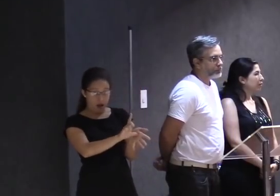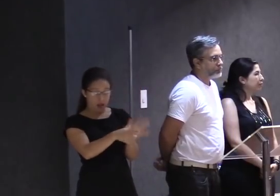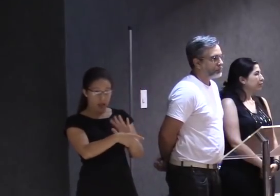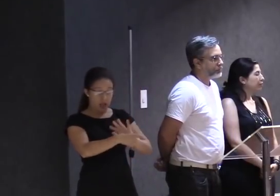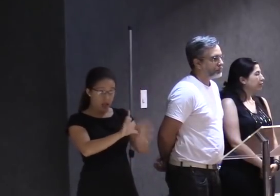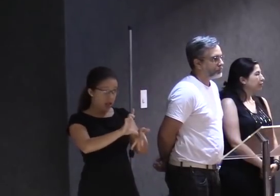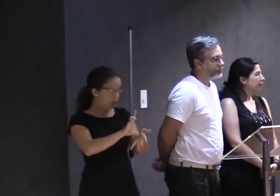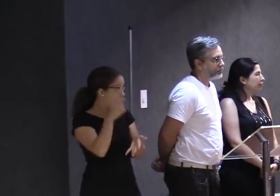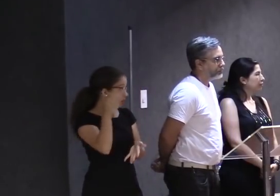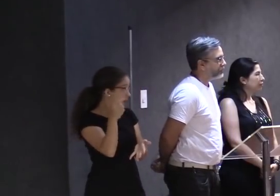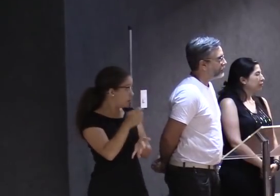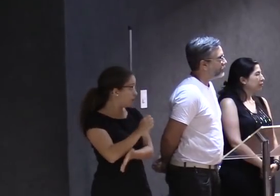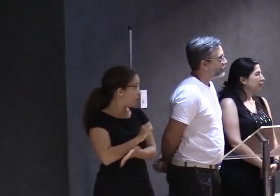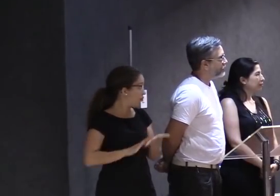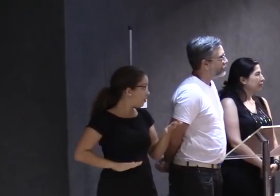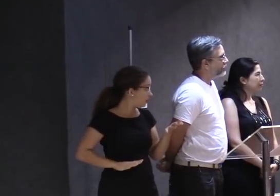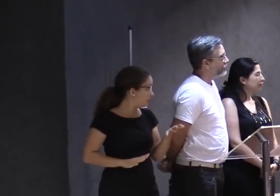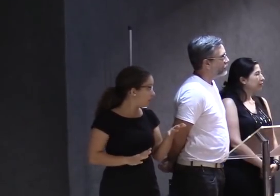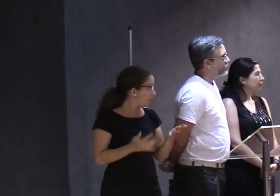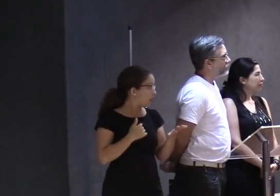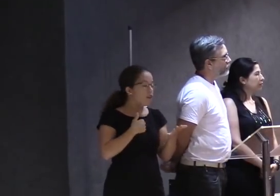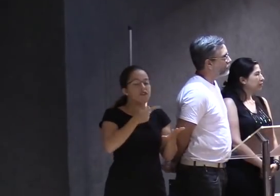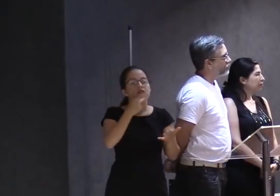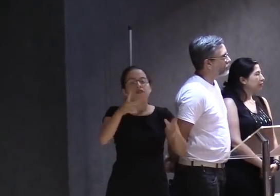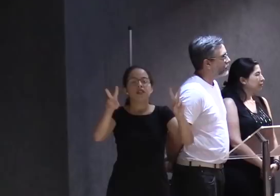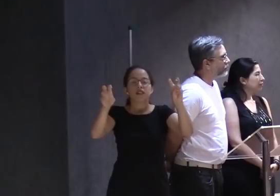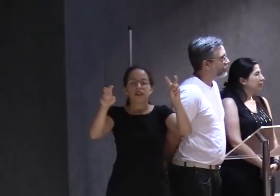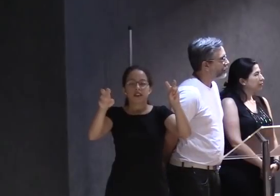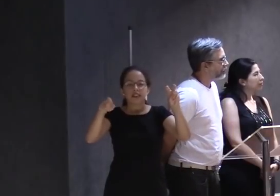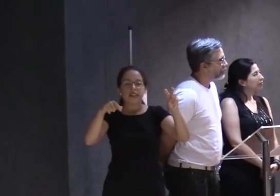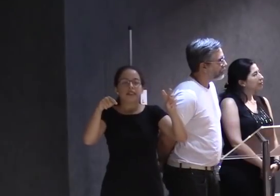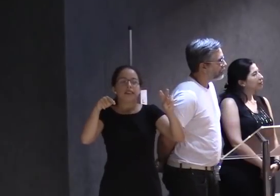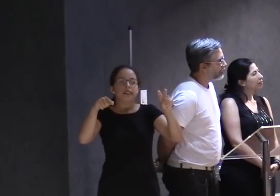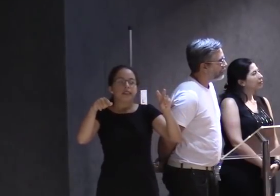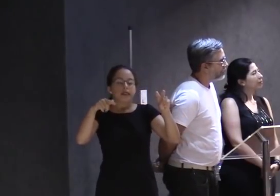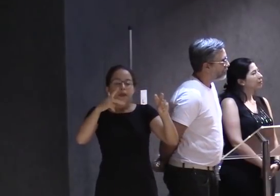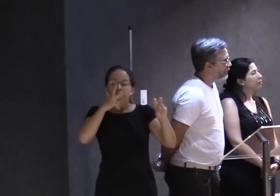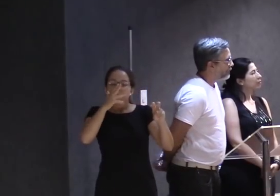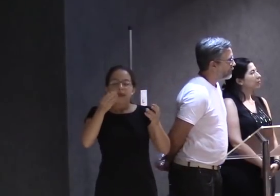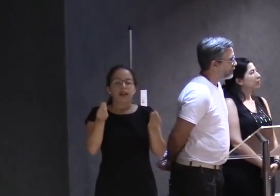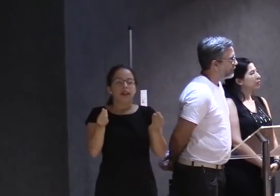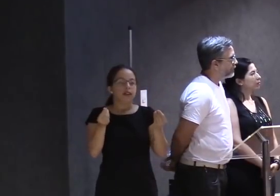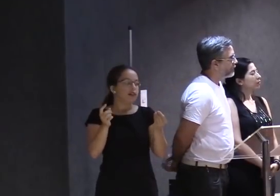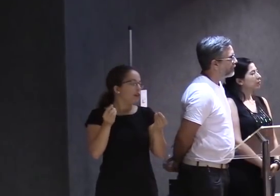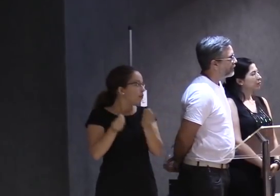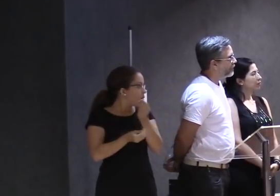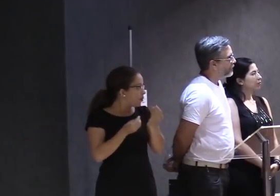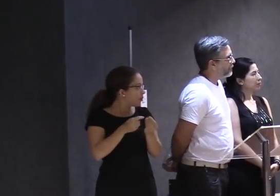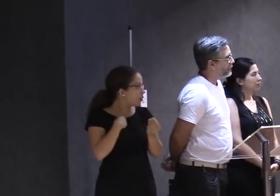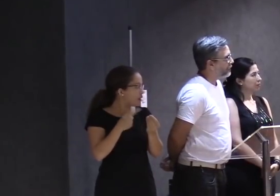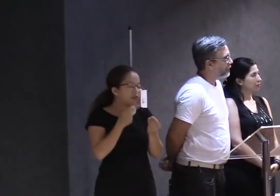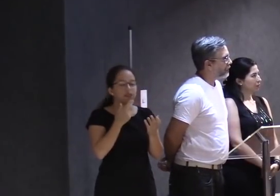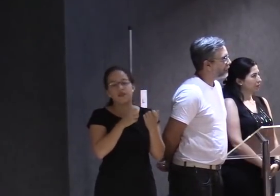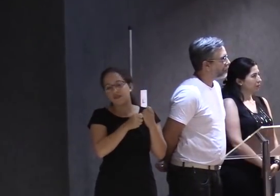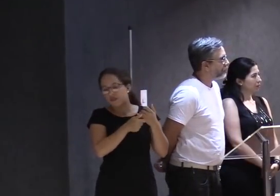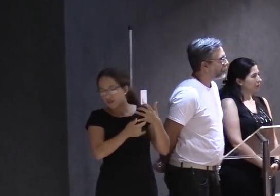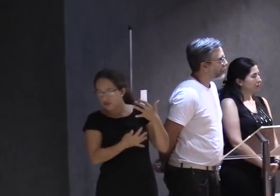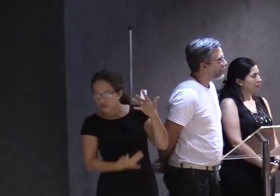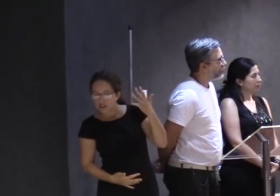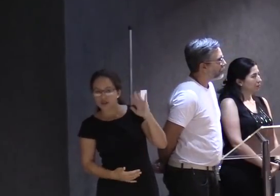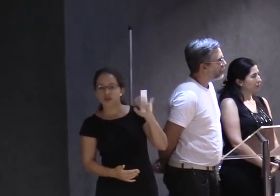I think this is a good summary of what we have talked about so far. Aqui é um sumário de tudo que nós temos falado até